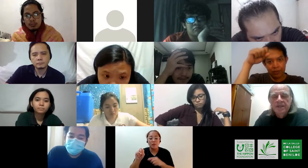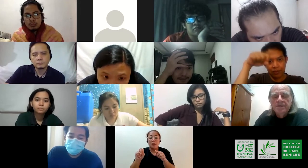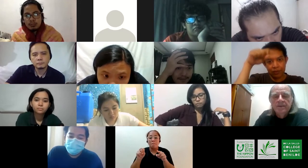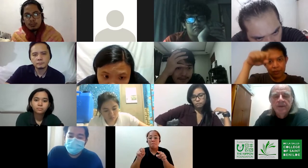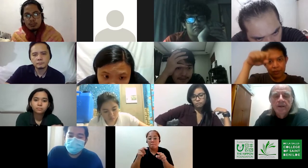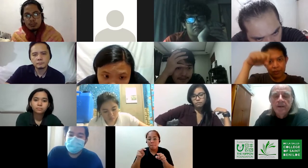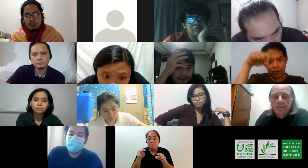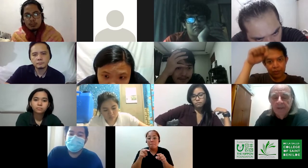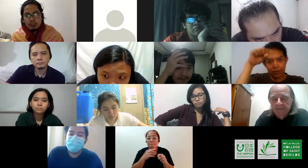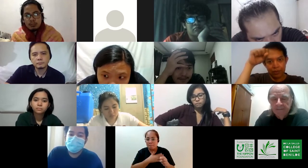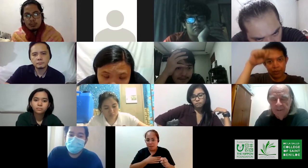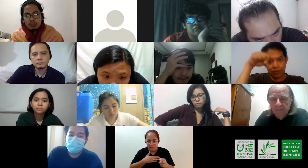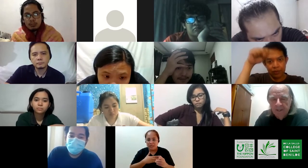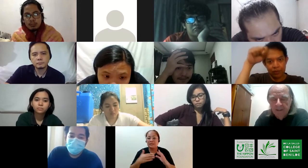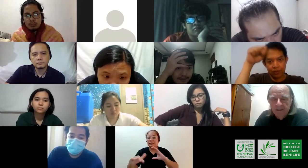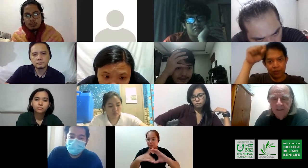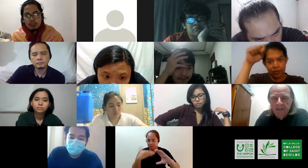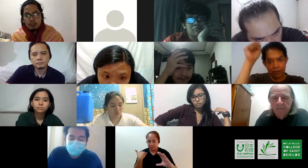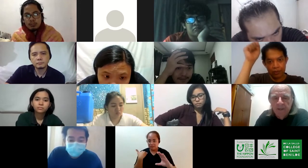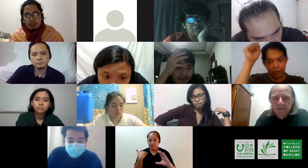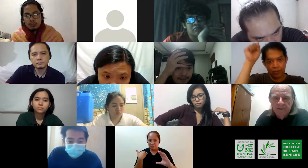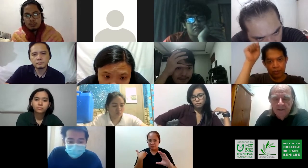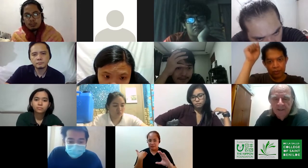send me a copy so I can keep this.